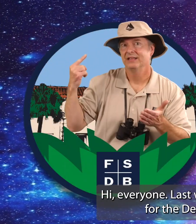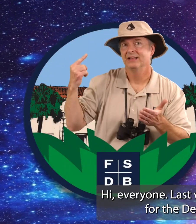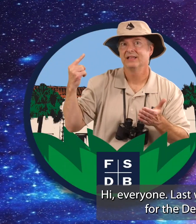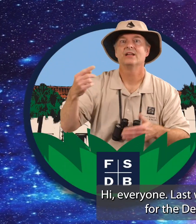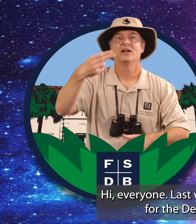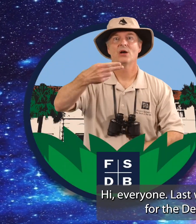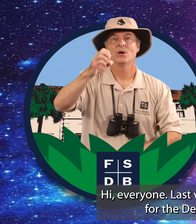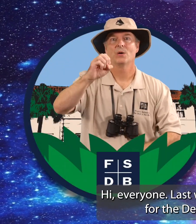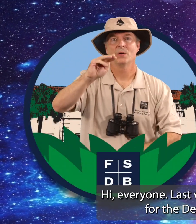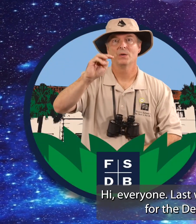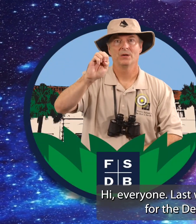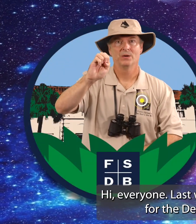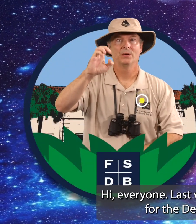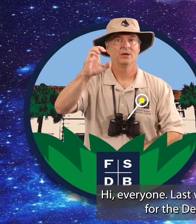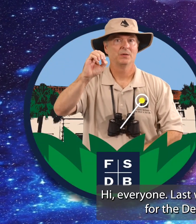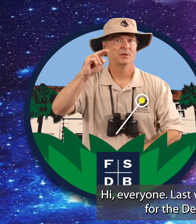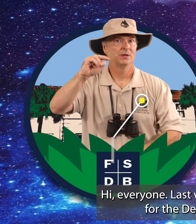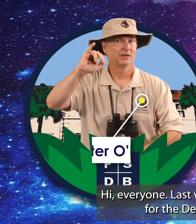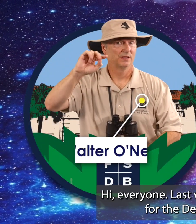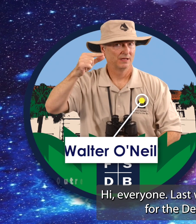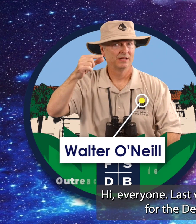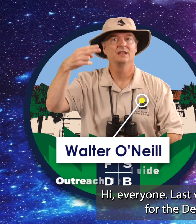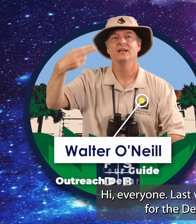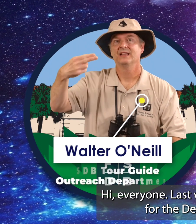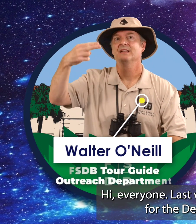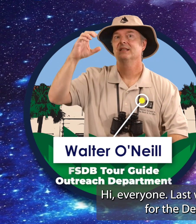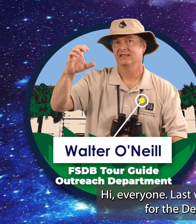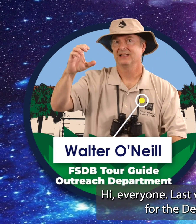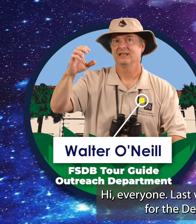Hi everyone! Last week was homecoming for the Deaf Department.